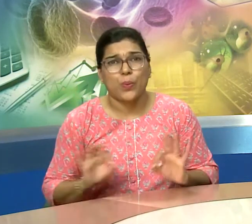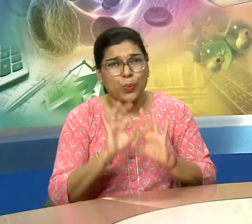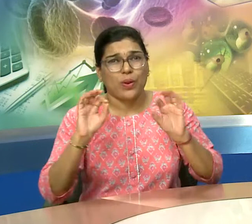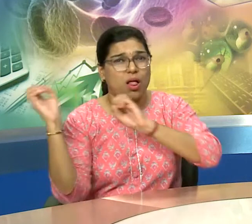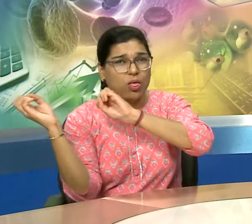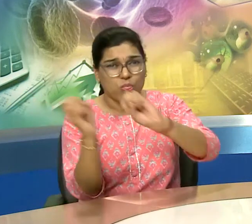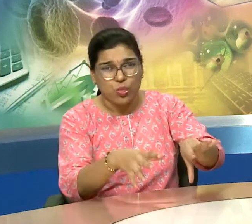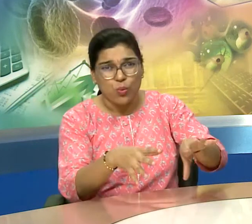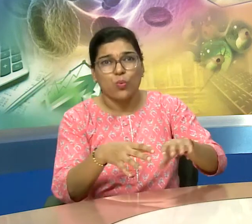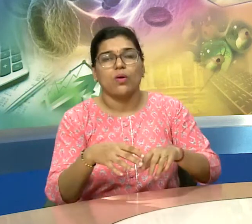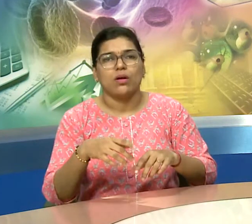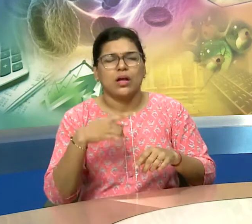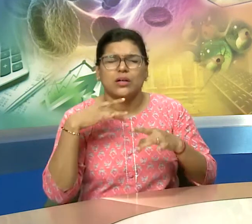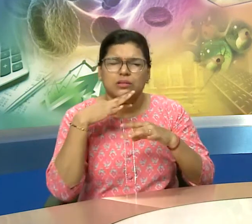and the filthy environment